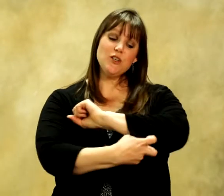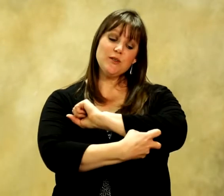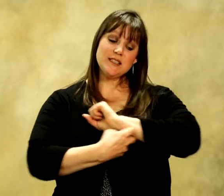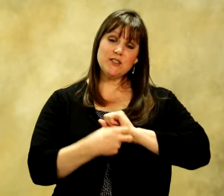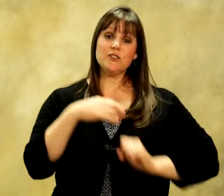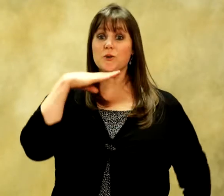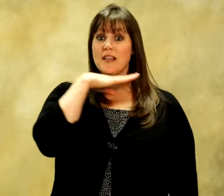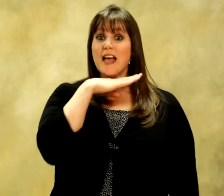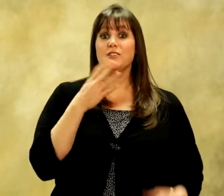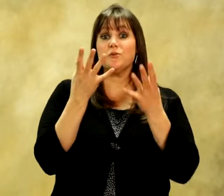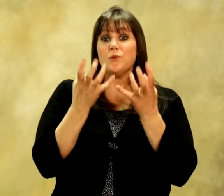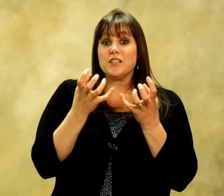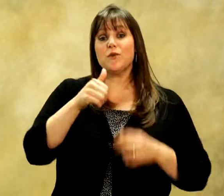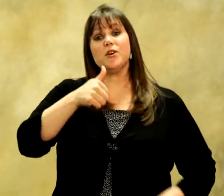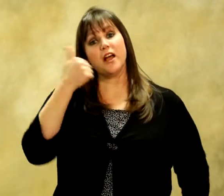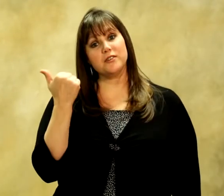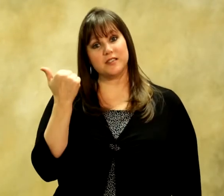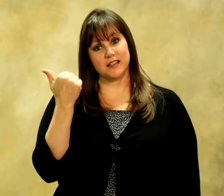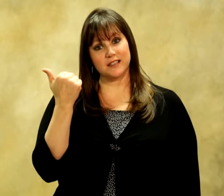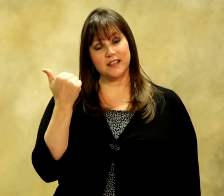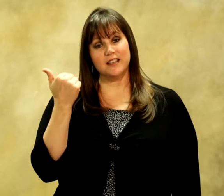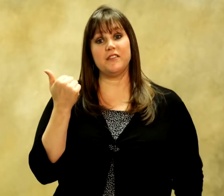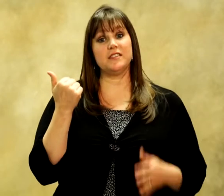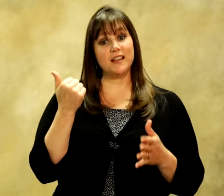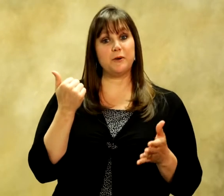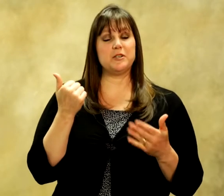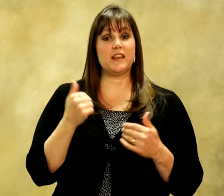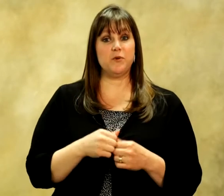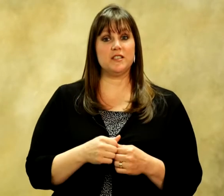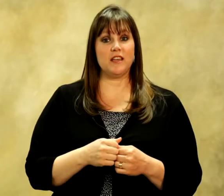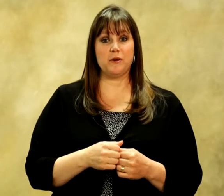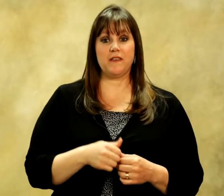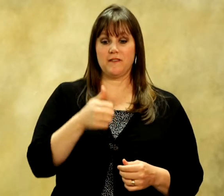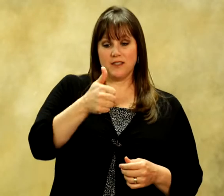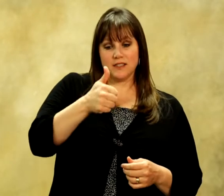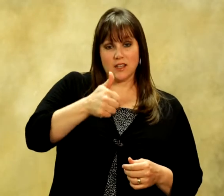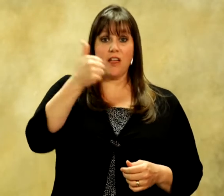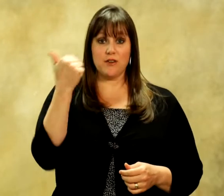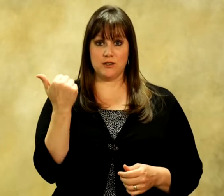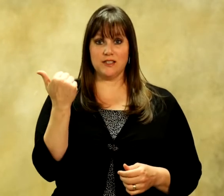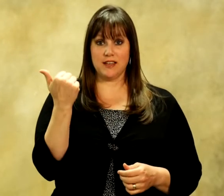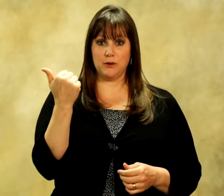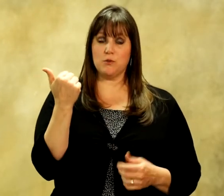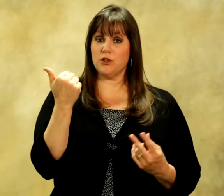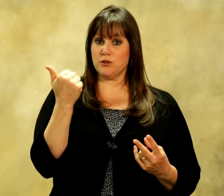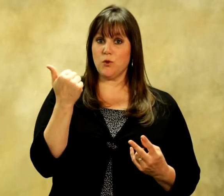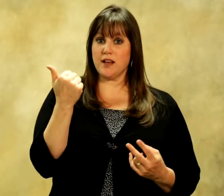don't steal, don't lie, don't wish for others' things. Now the sign language that I've put together with that, this is others in sign language, and we'll use it twice.